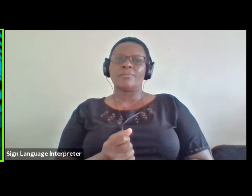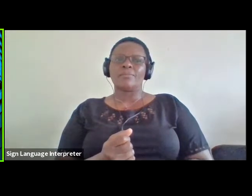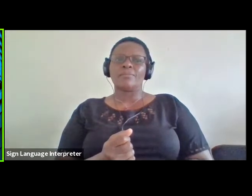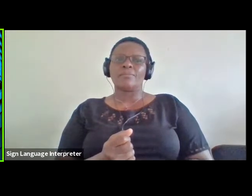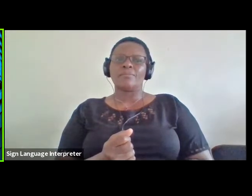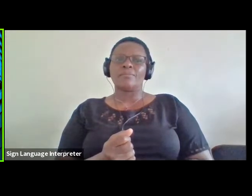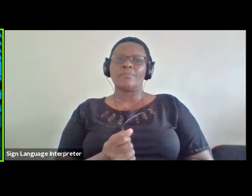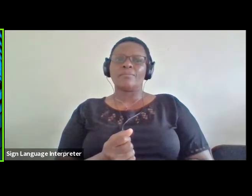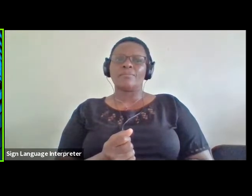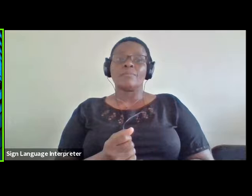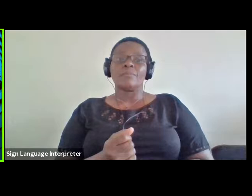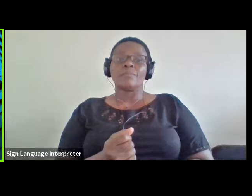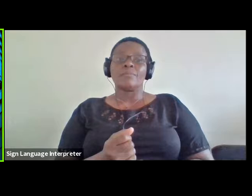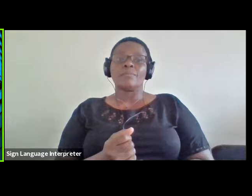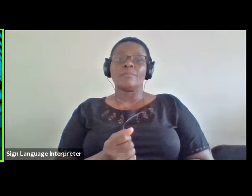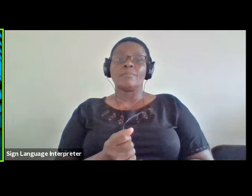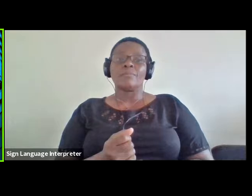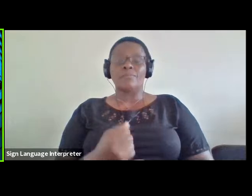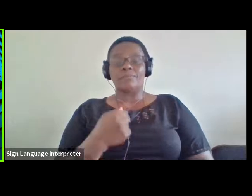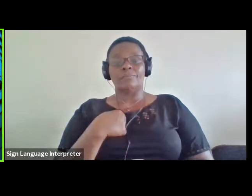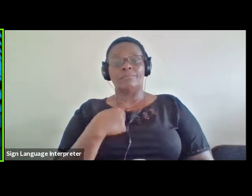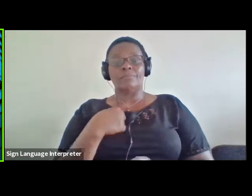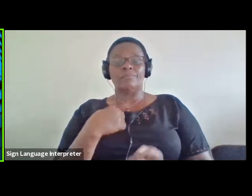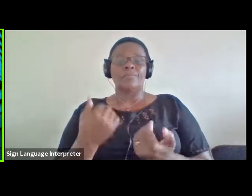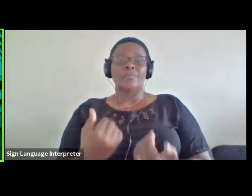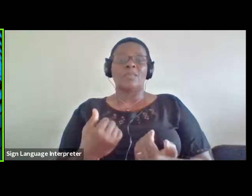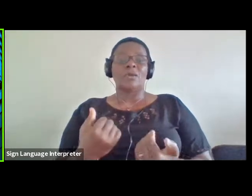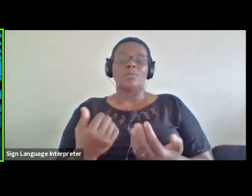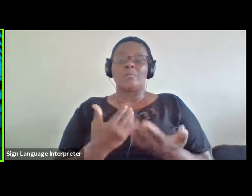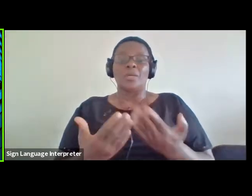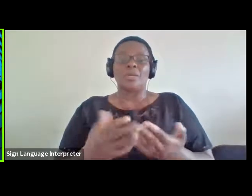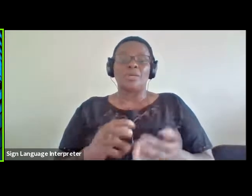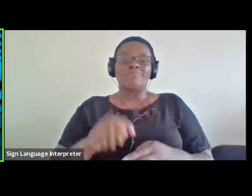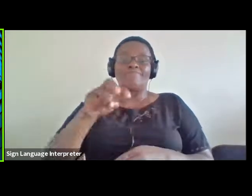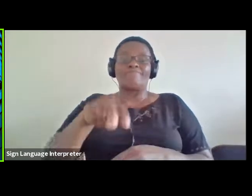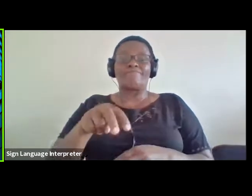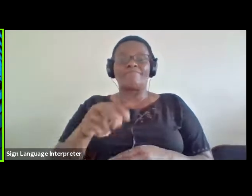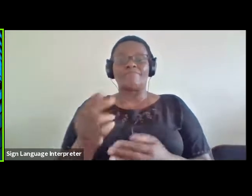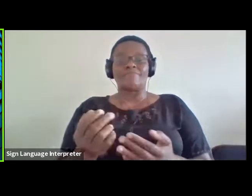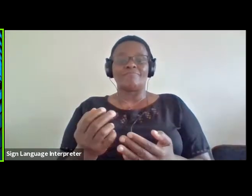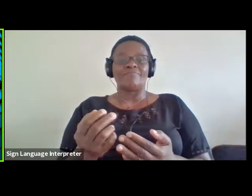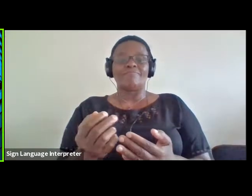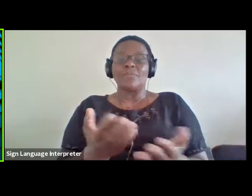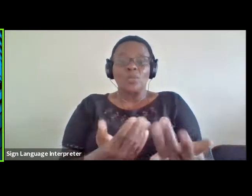I'll just jump onto the Q&A chat just to see if there are any questions.